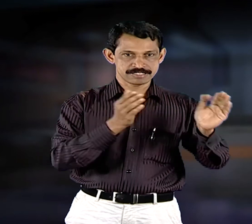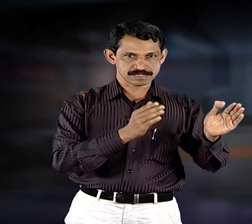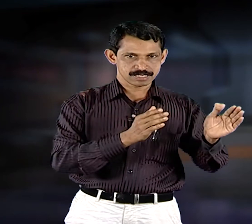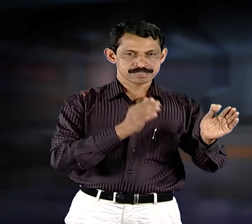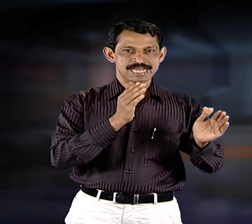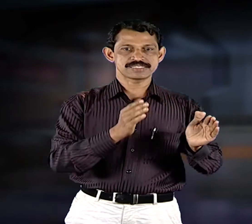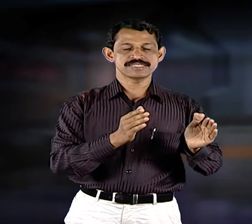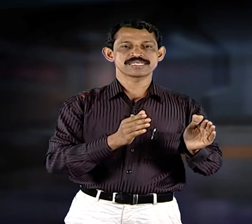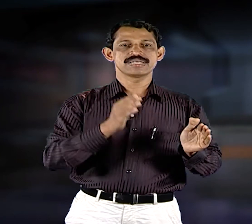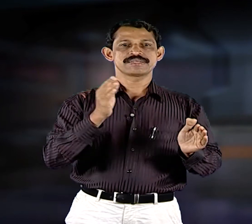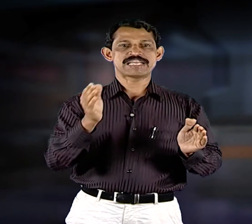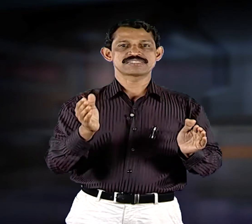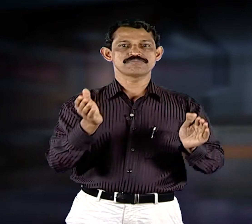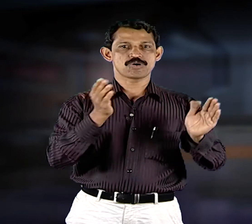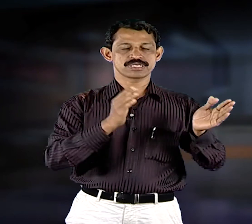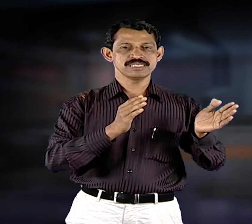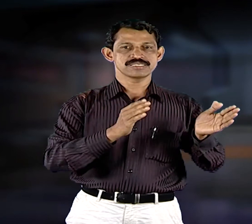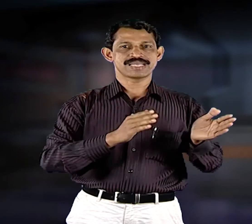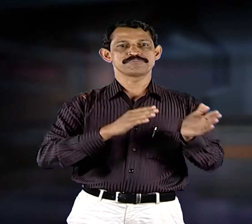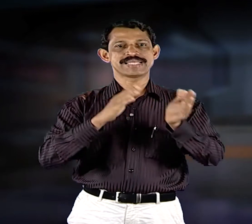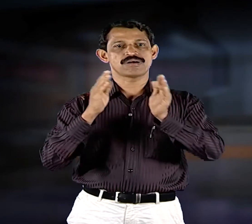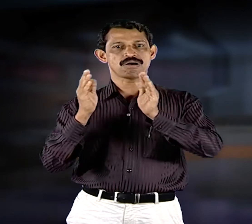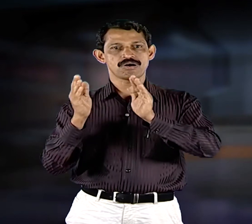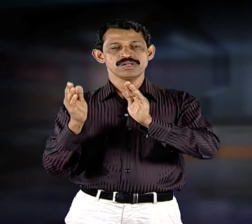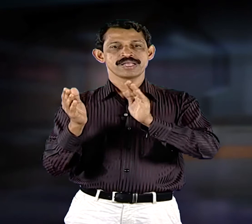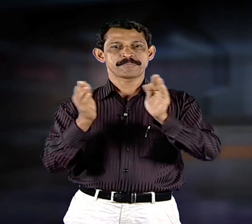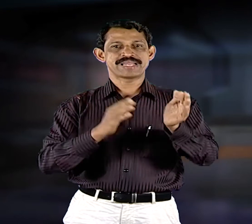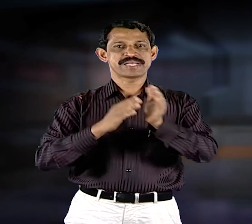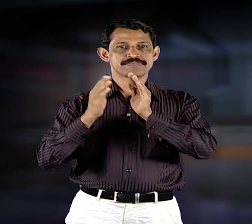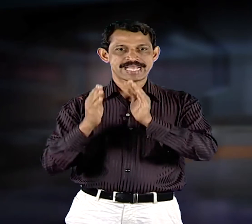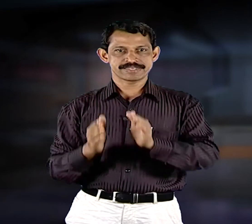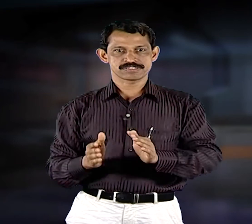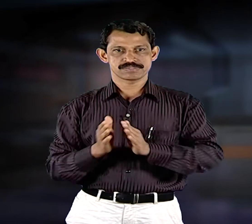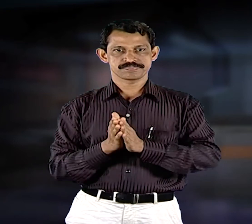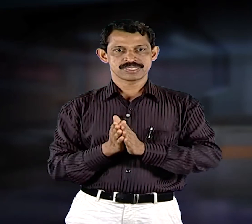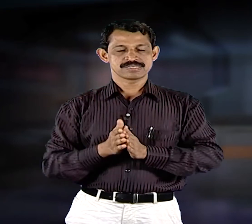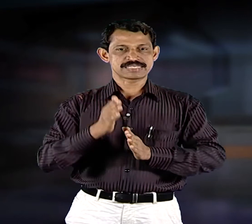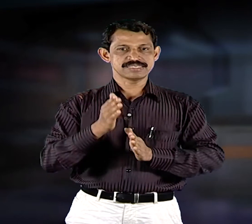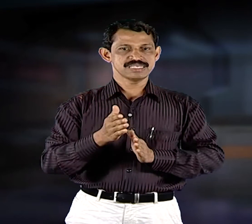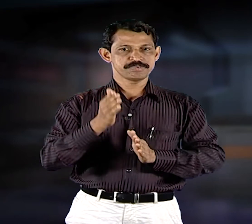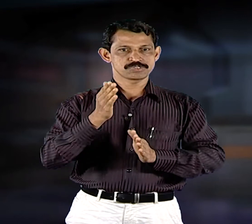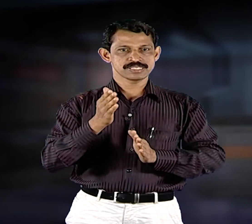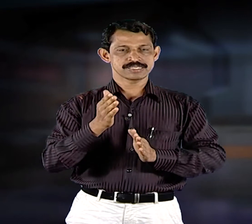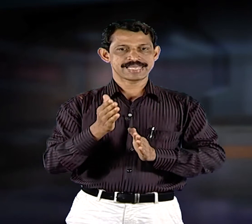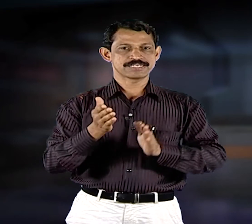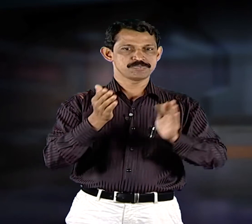bridges transcending national boundaries and break all man-made barriers. Sessions in music and group